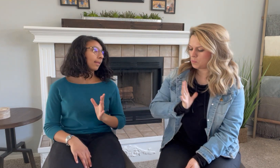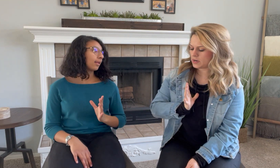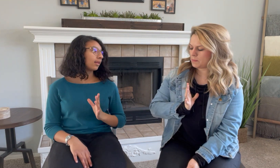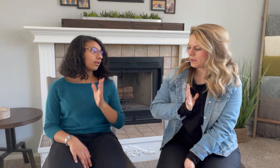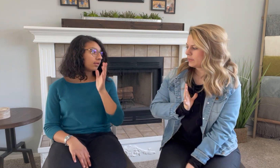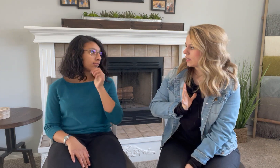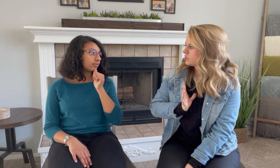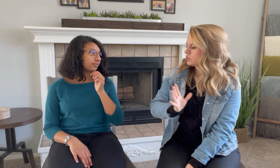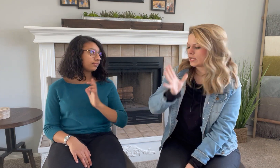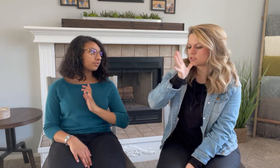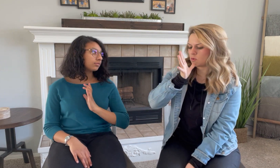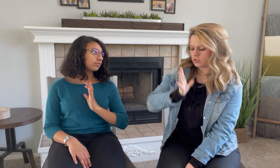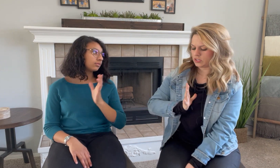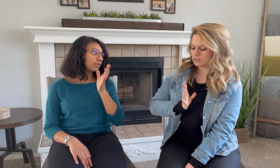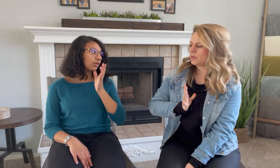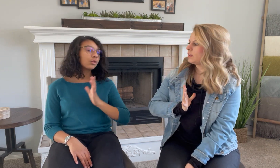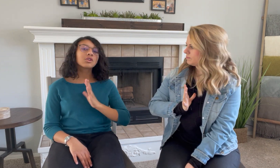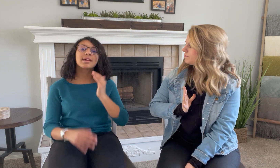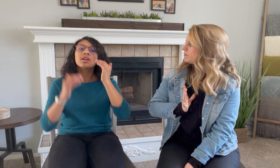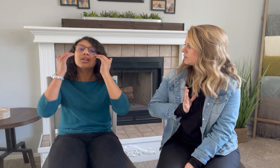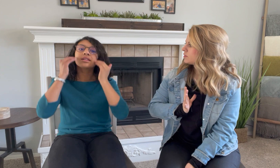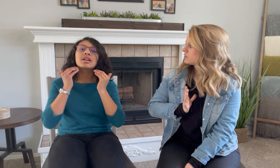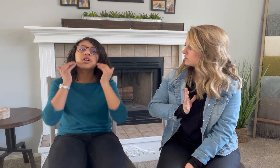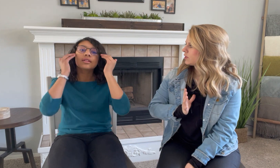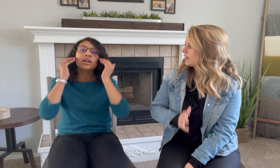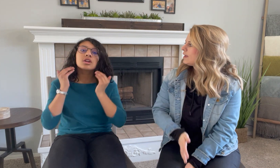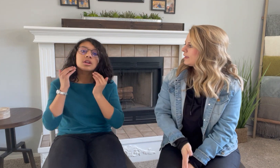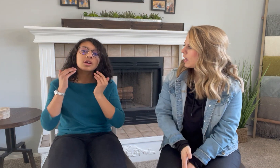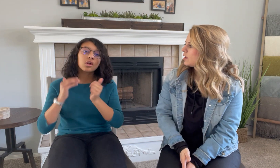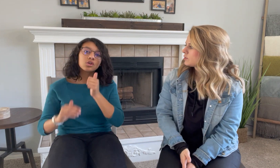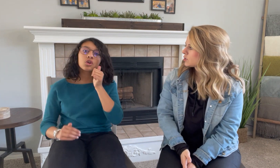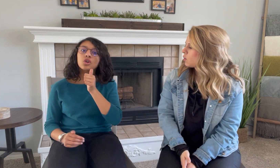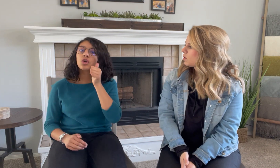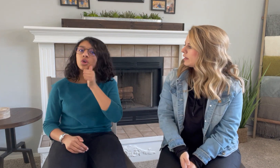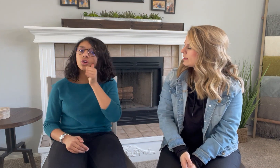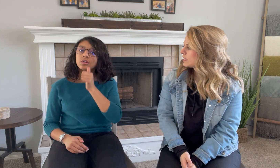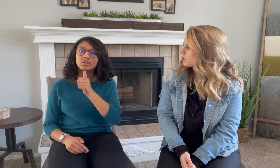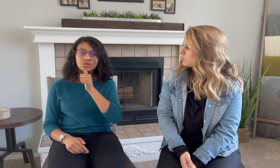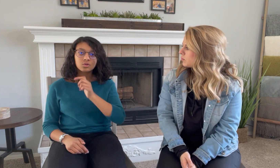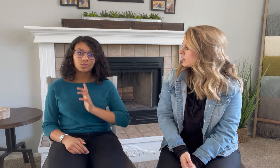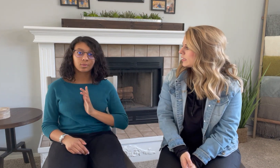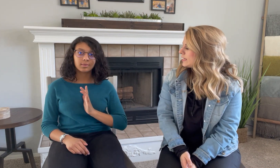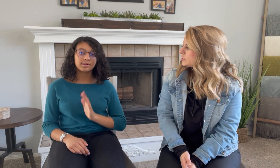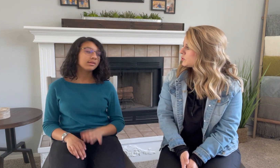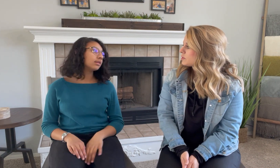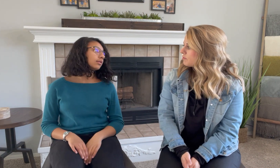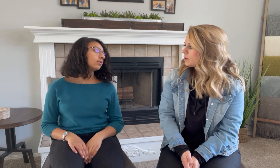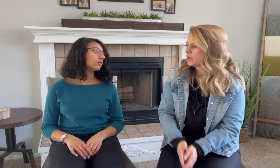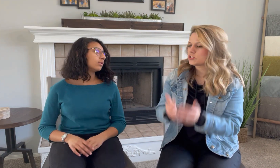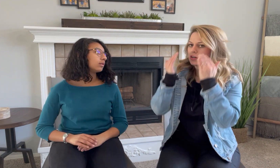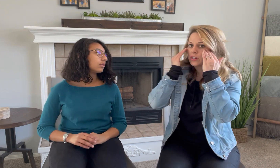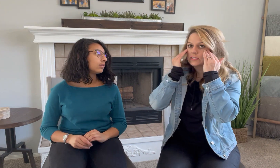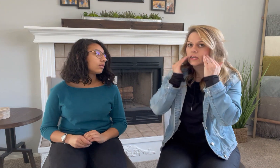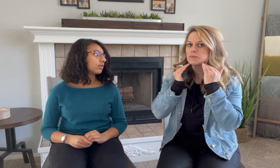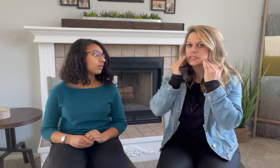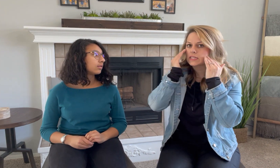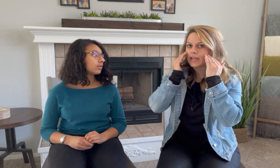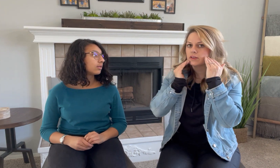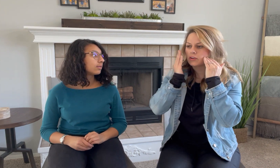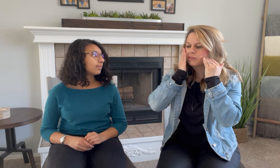open up down to your chest or just be straight. Yeah, and so anything related to the female gender is gonna be signed on your